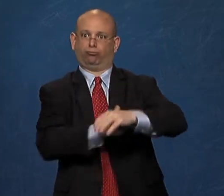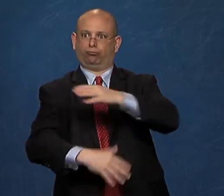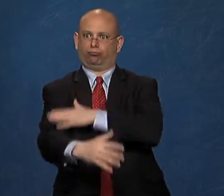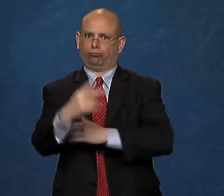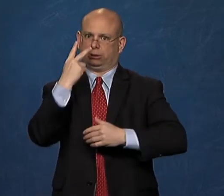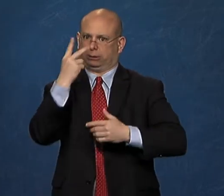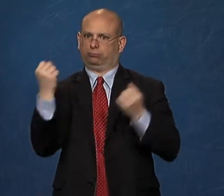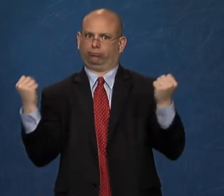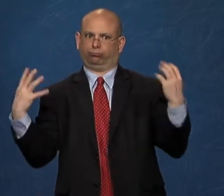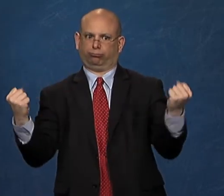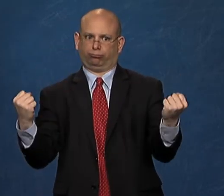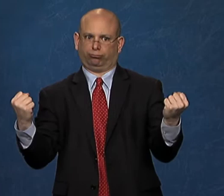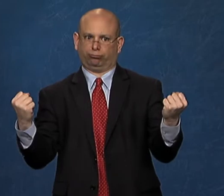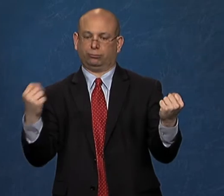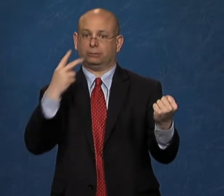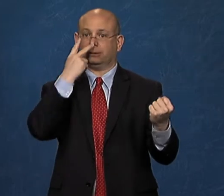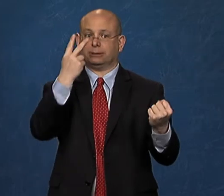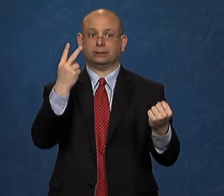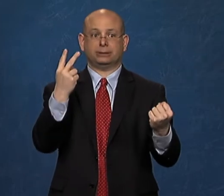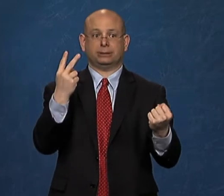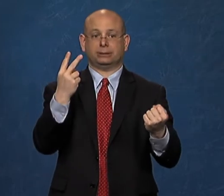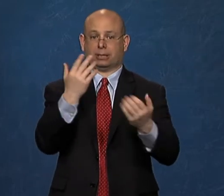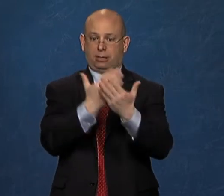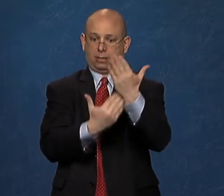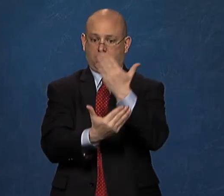face, arms, hands,